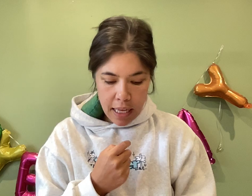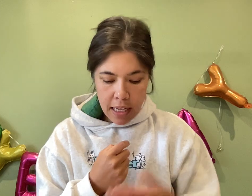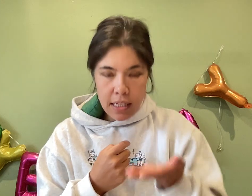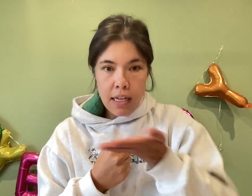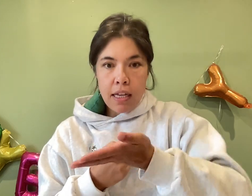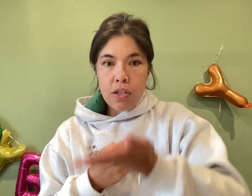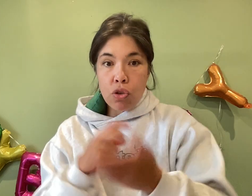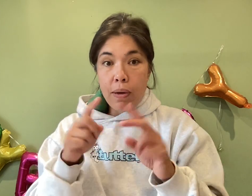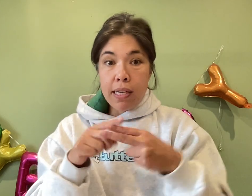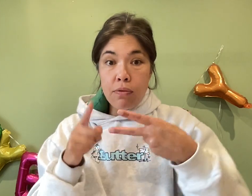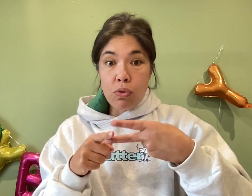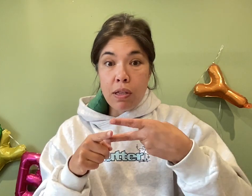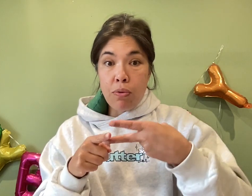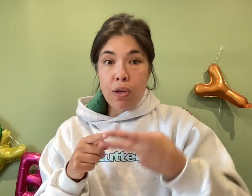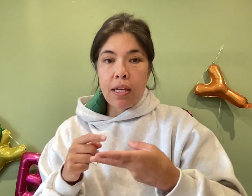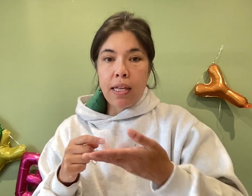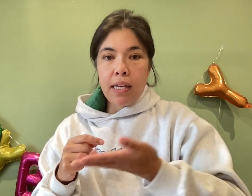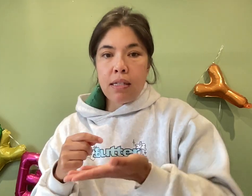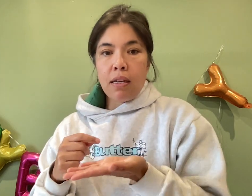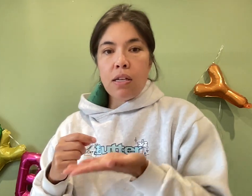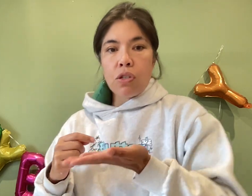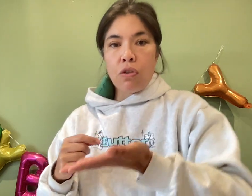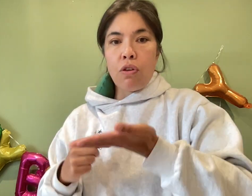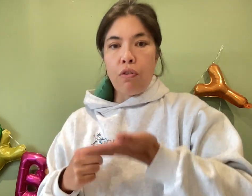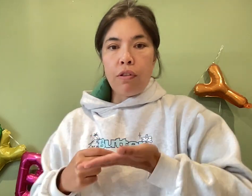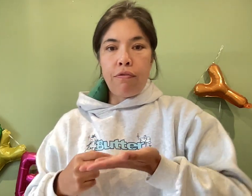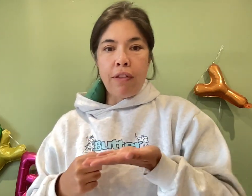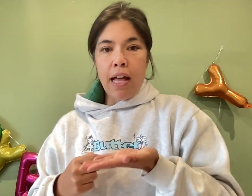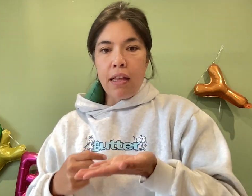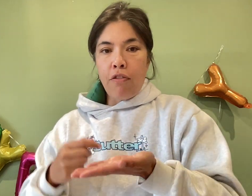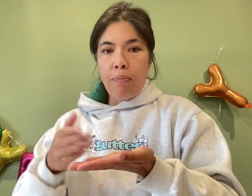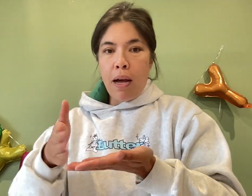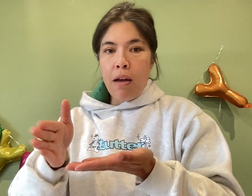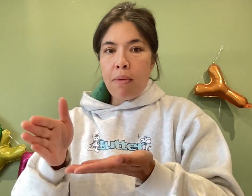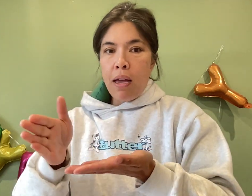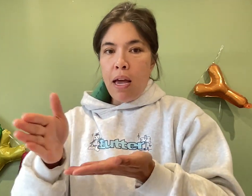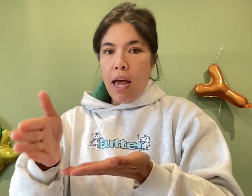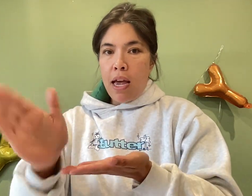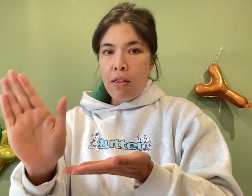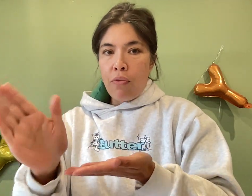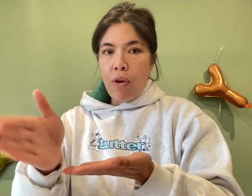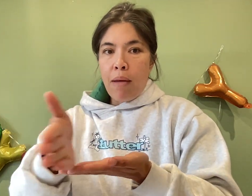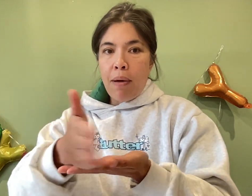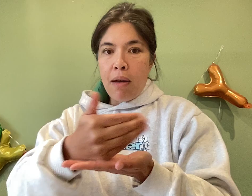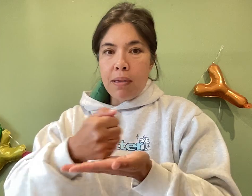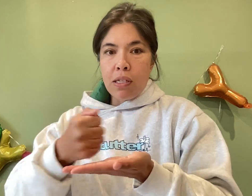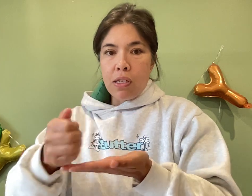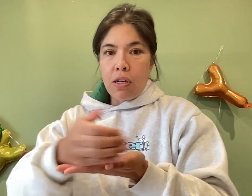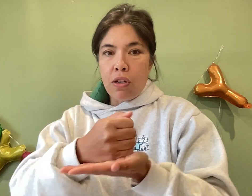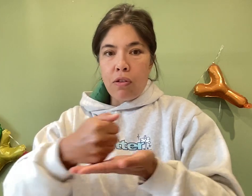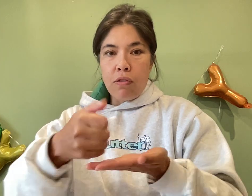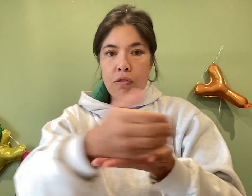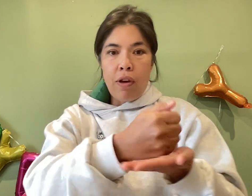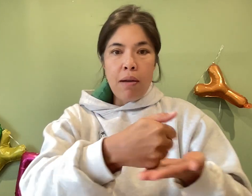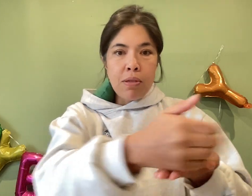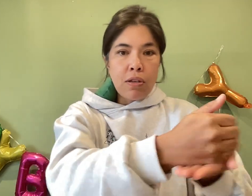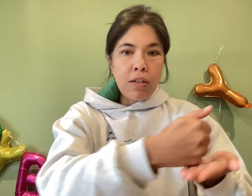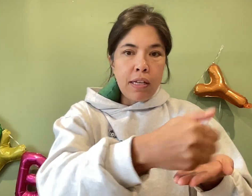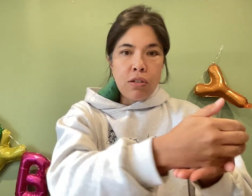Collect, two ways of doing the word collect. So your flat left palm and the right palm is just going to grab, so collect all